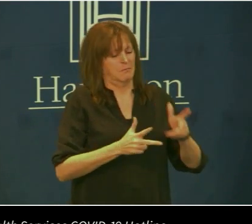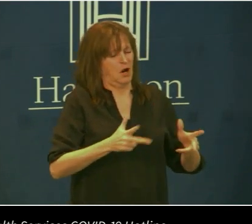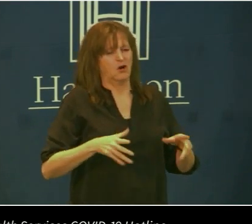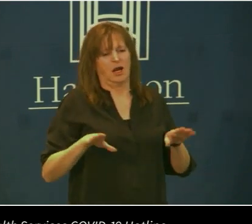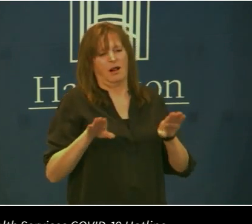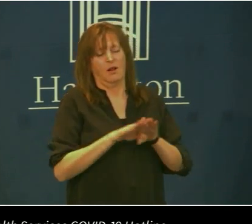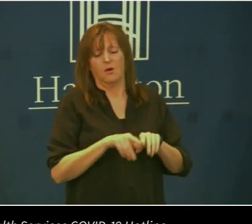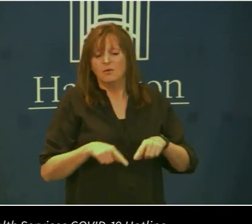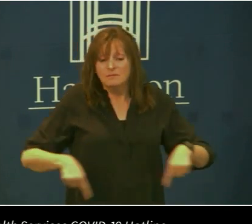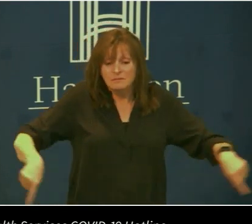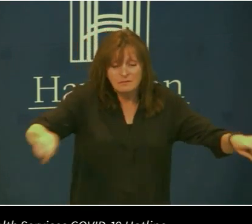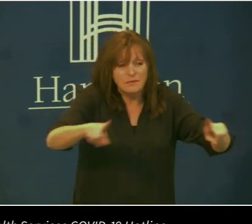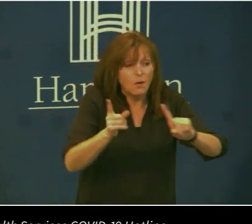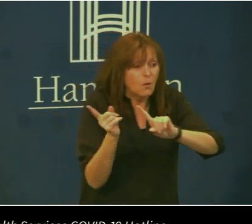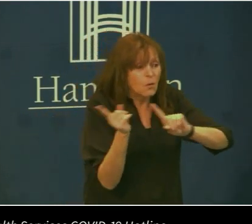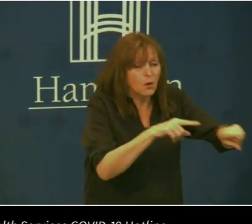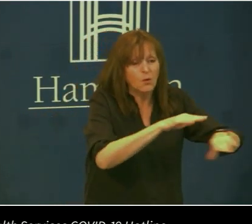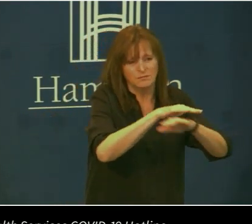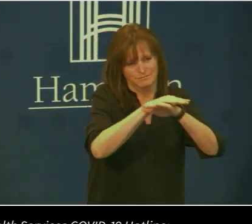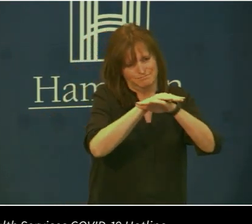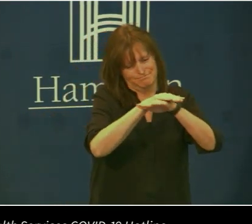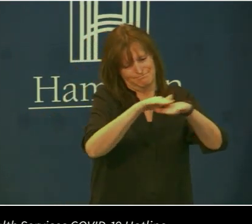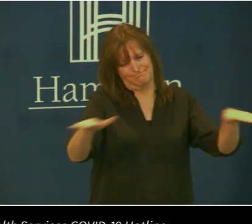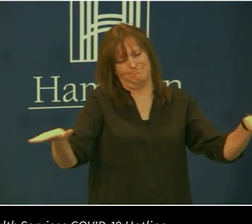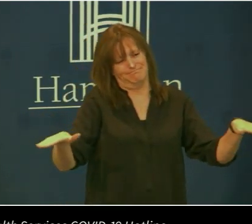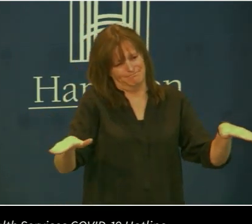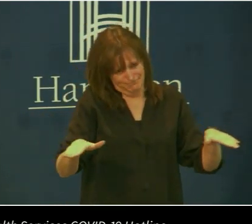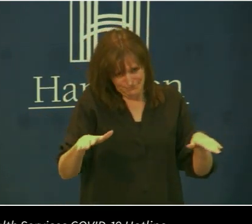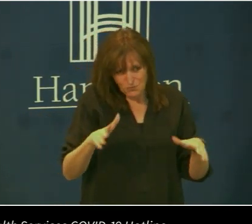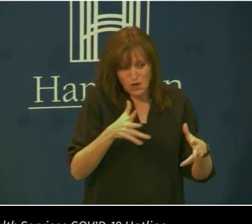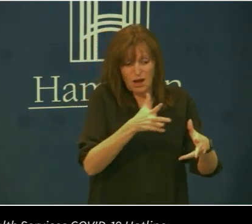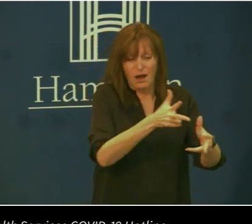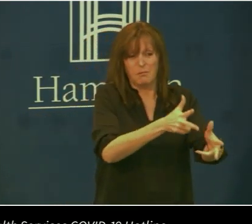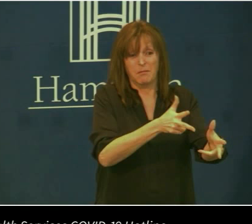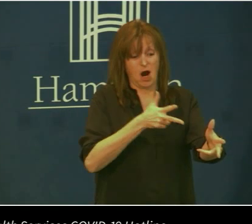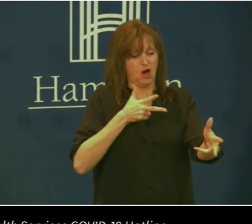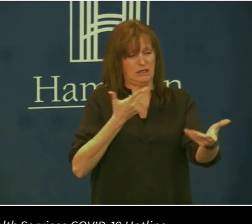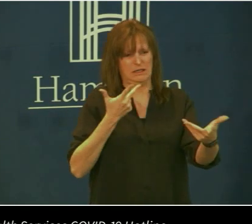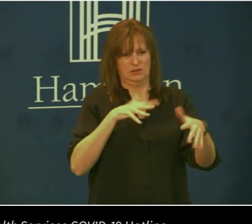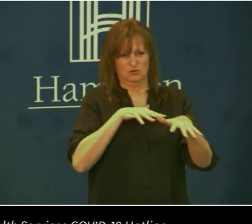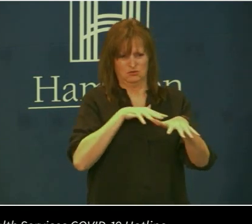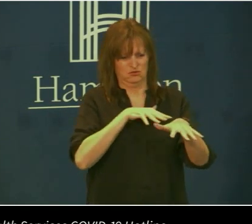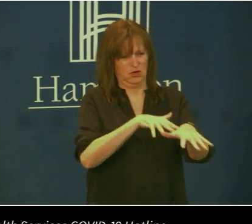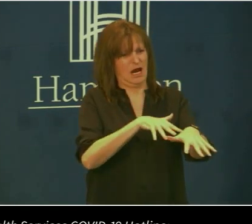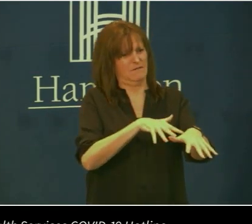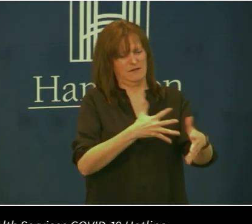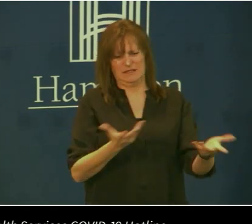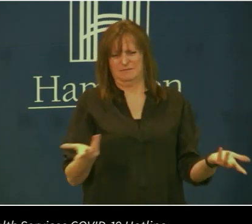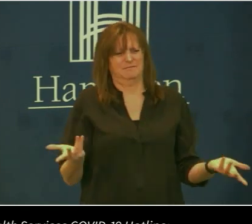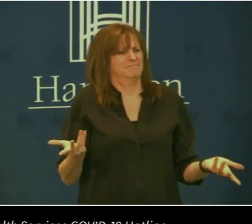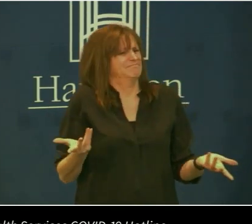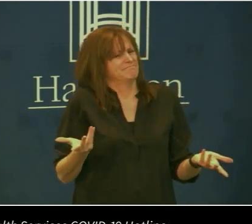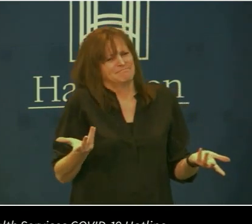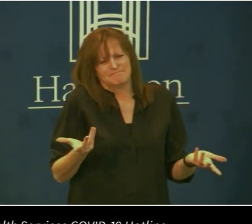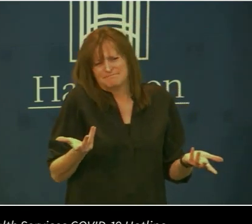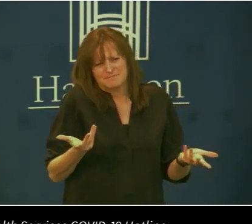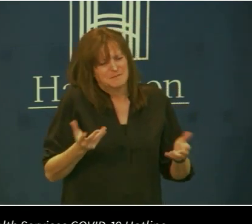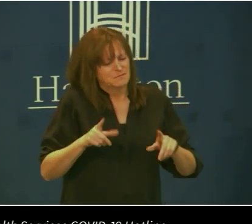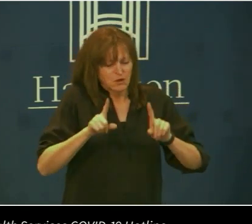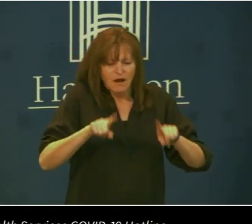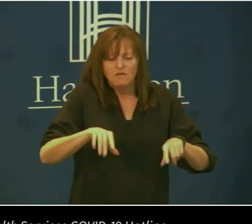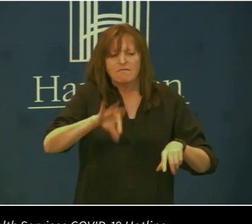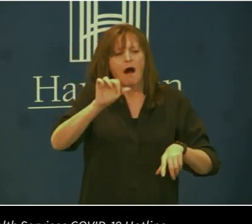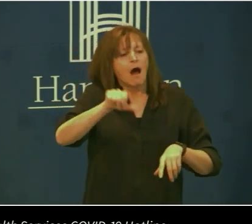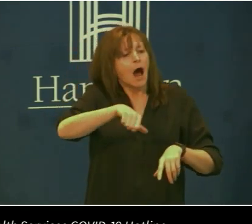to clog up traffic. Just don't go there. Find other ways of getting that walk, hopefully closer to home, or maybe on the escarpment